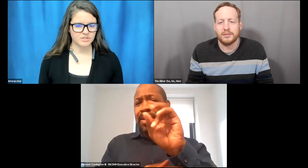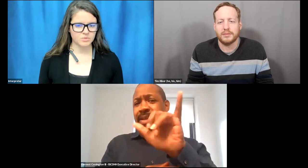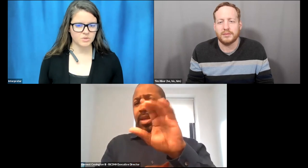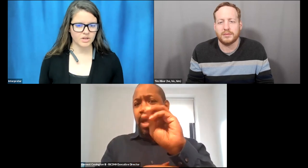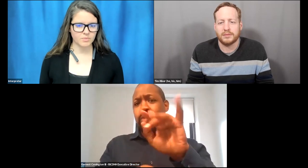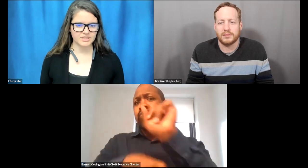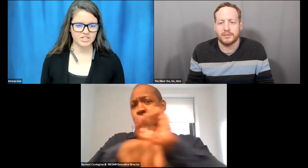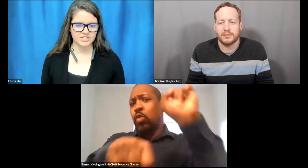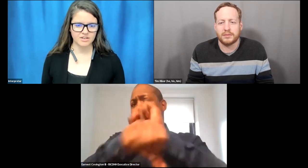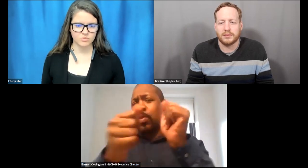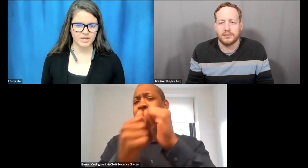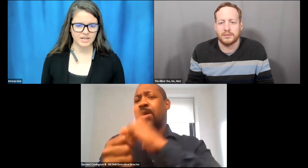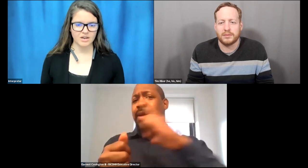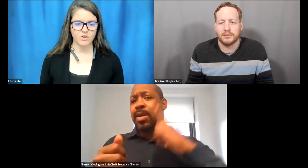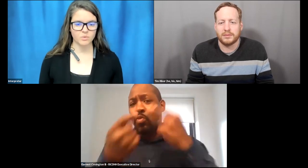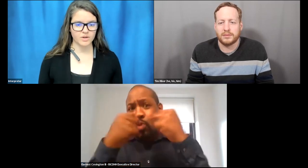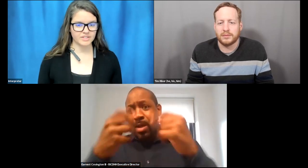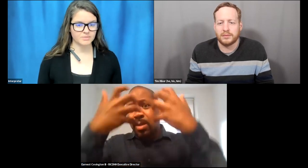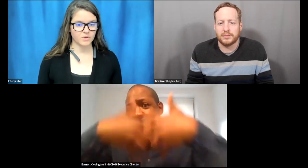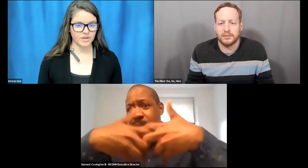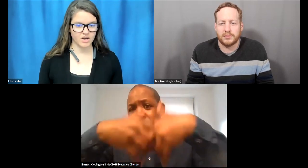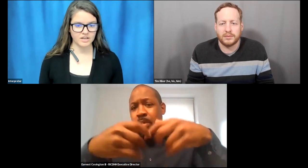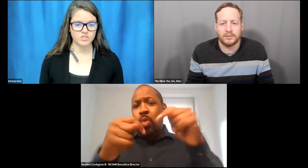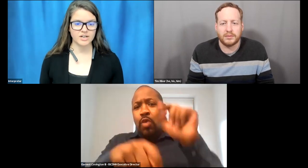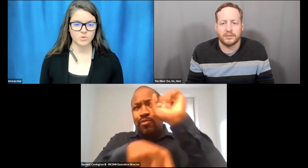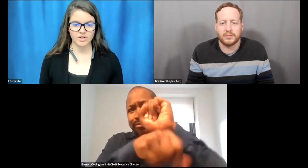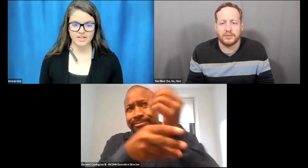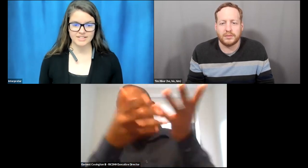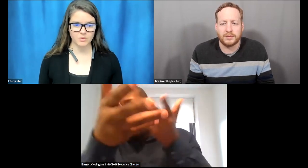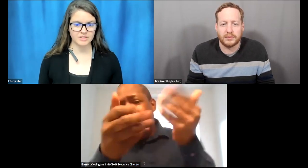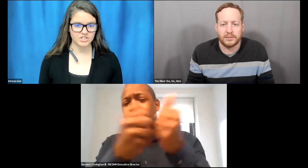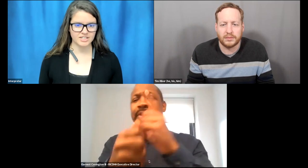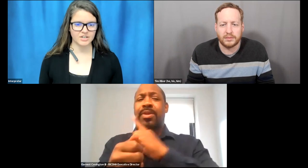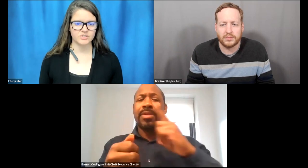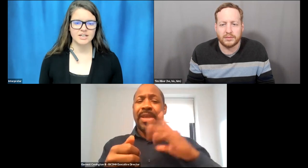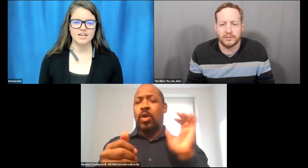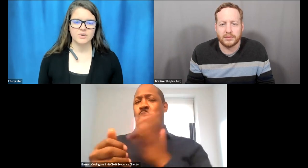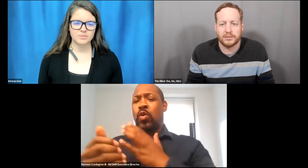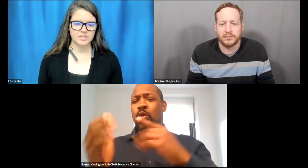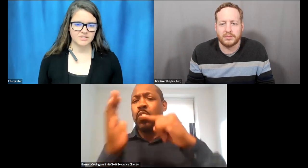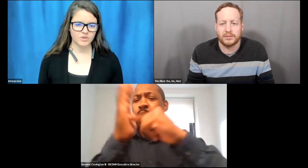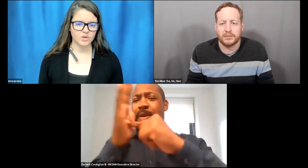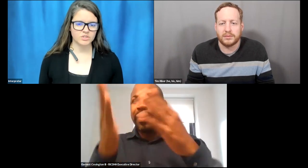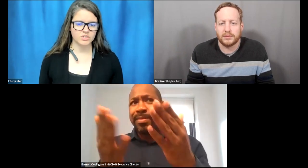what's going on with legislative week and all the work that's been going on and trying to work things out with legislators. It's been difficult to do